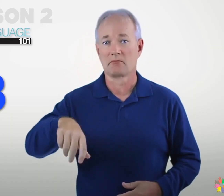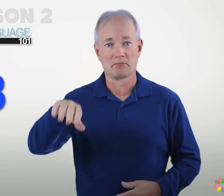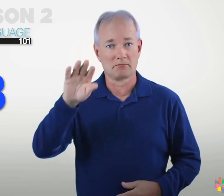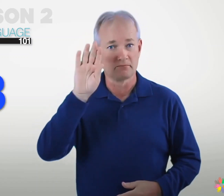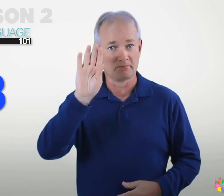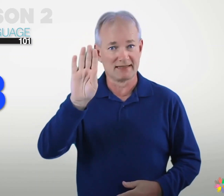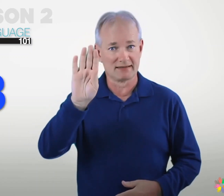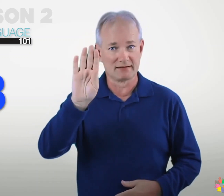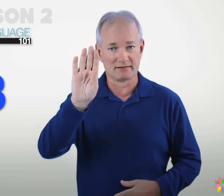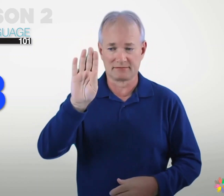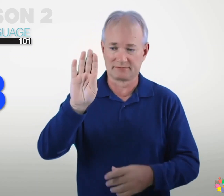A.